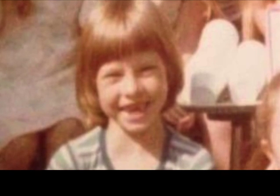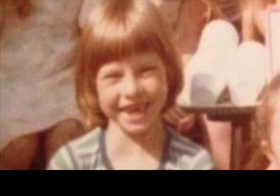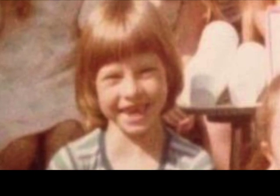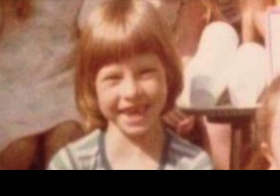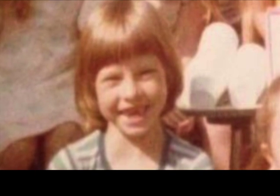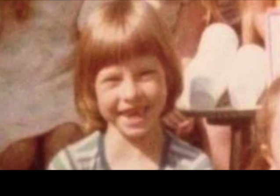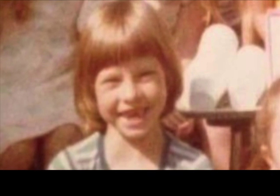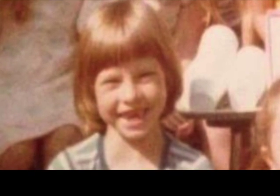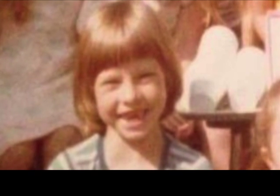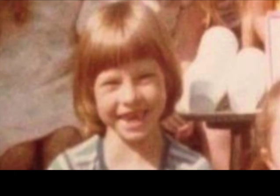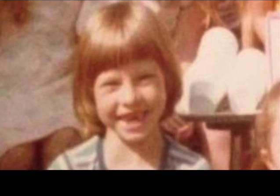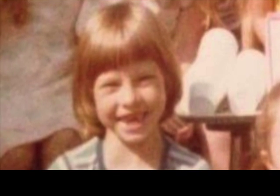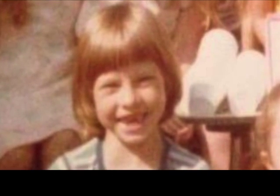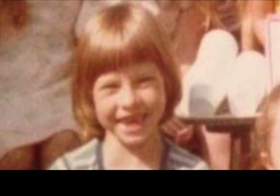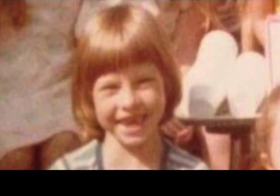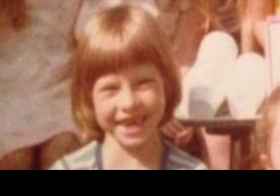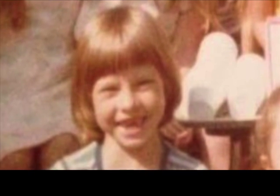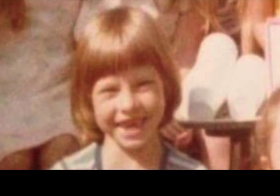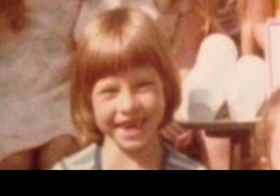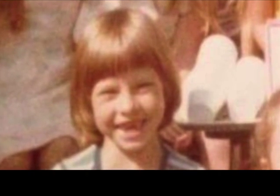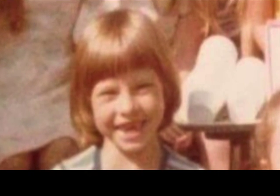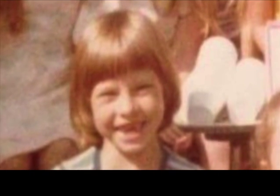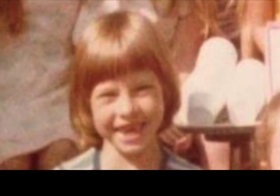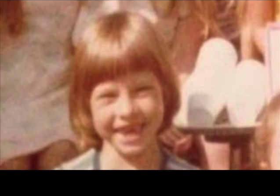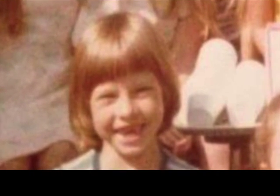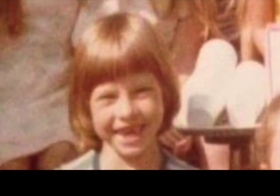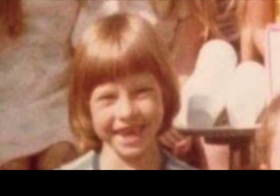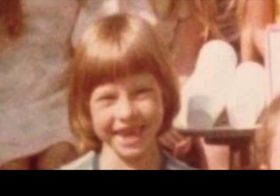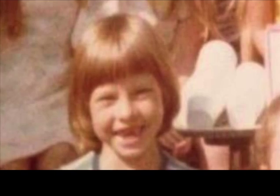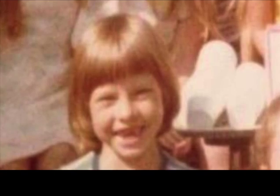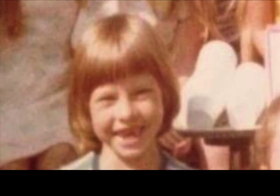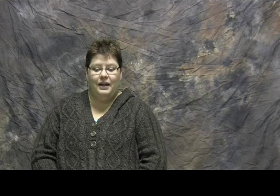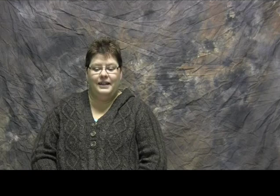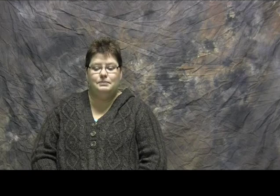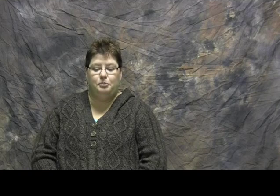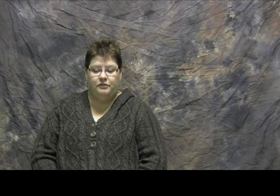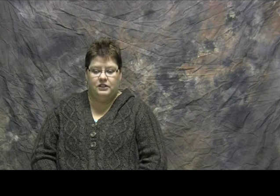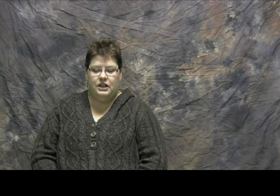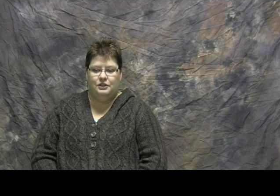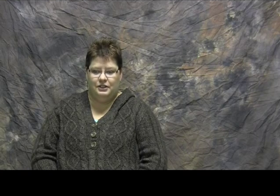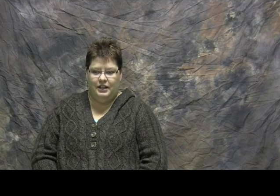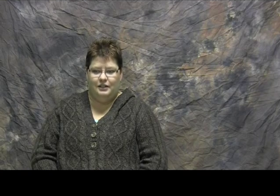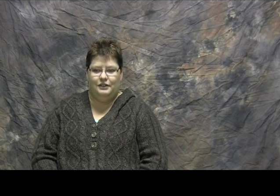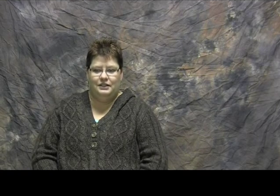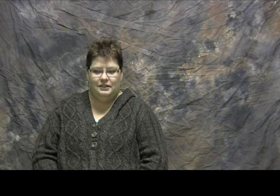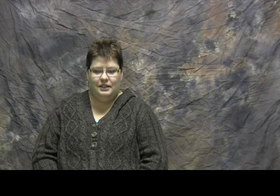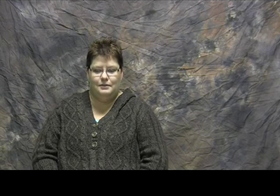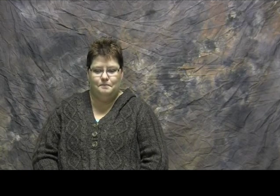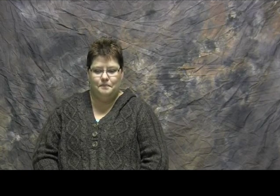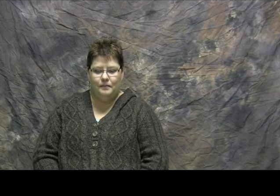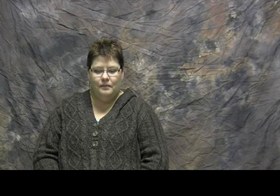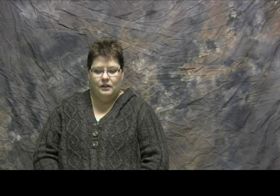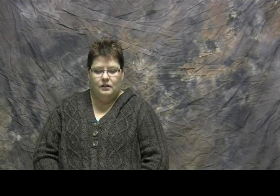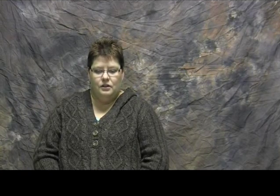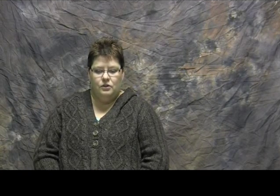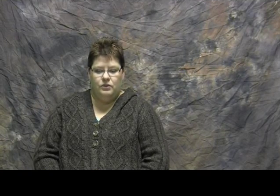I think I went at like 2 weeks old and went every time the doors were open. I guess my perfect childhood kind of ended when